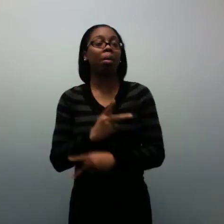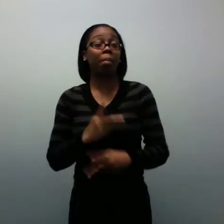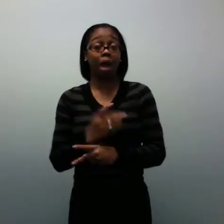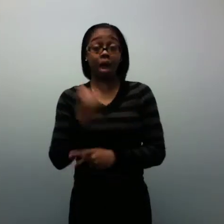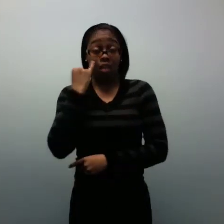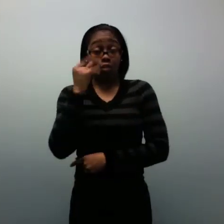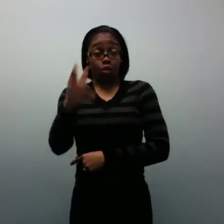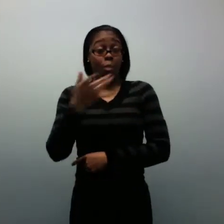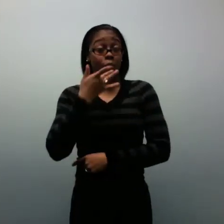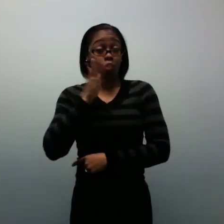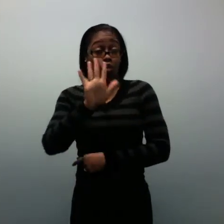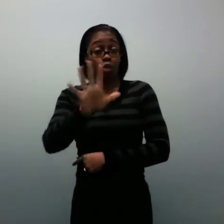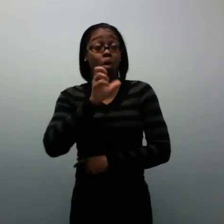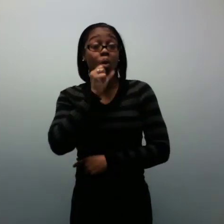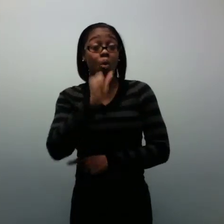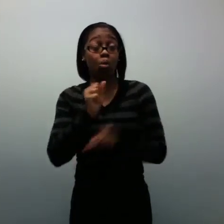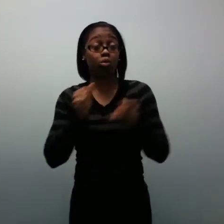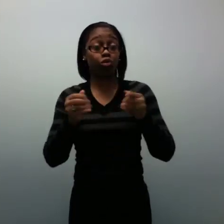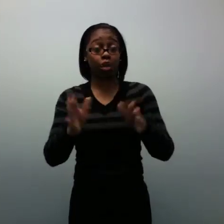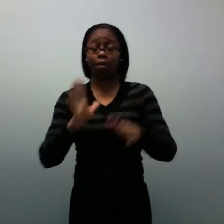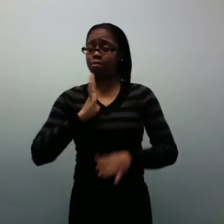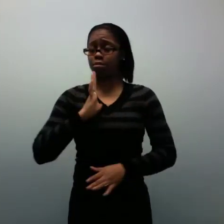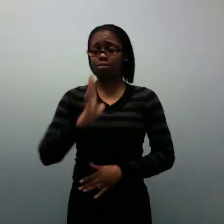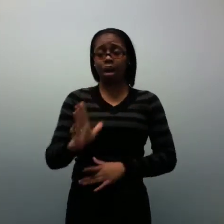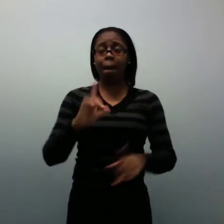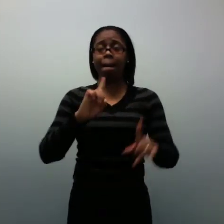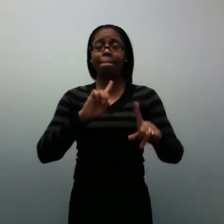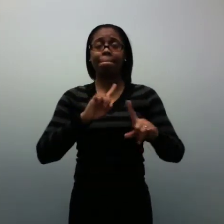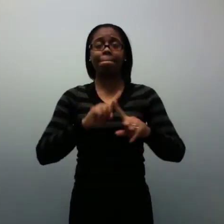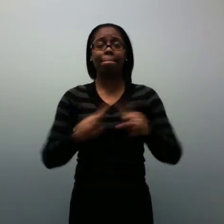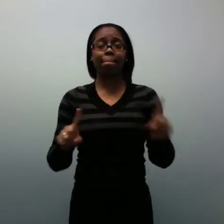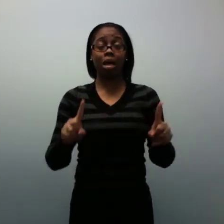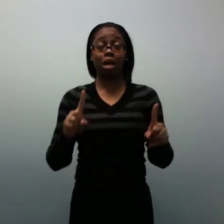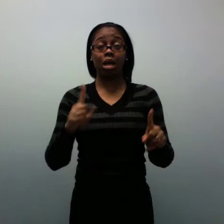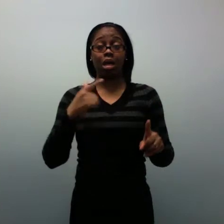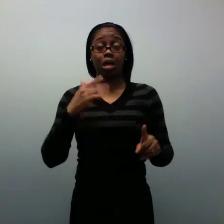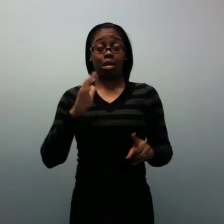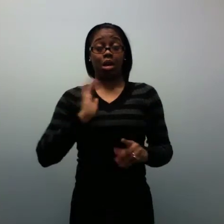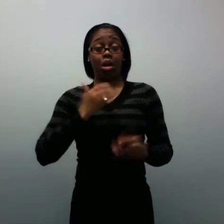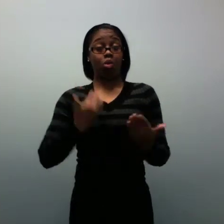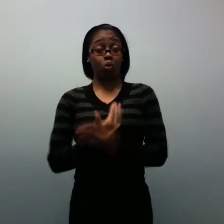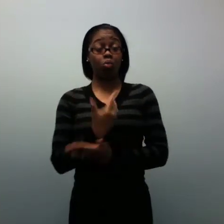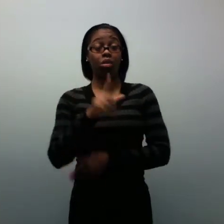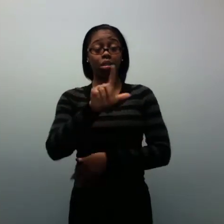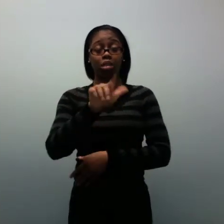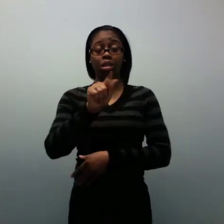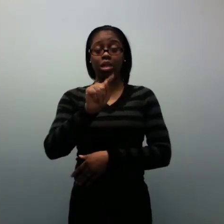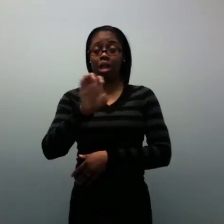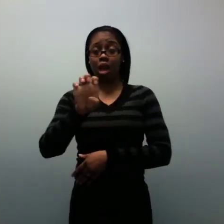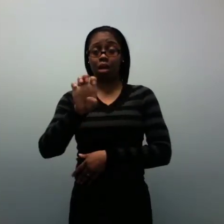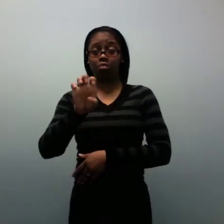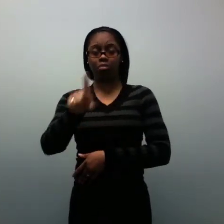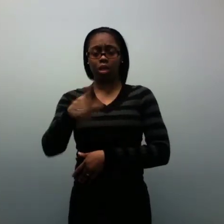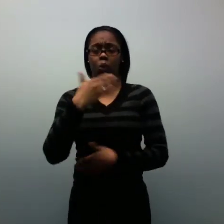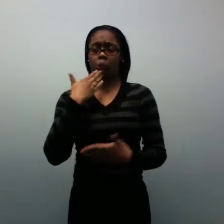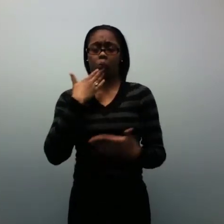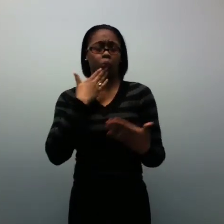fine. But I think this method, called the lattice multiplication method, is really good. And the reason it's good is because